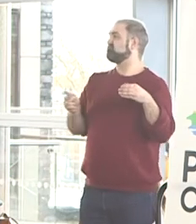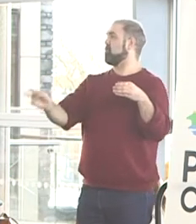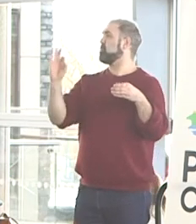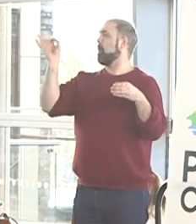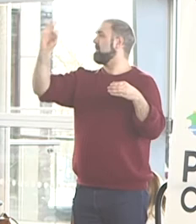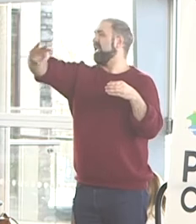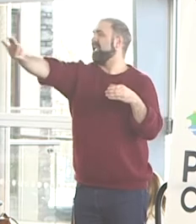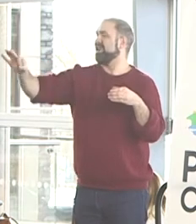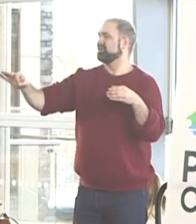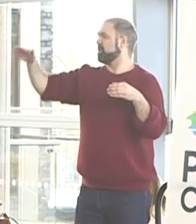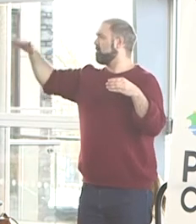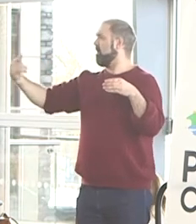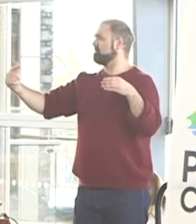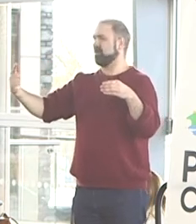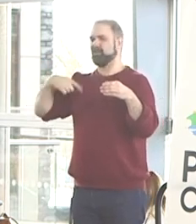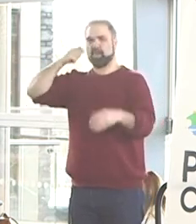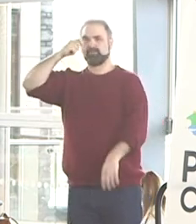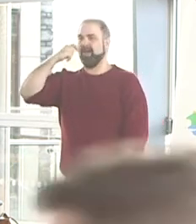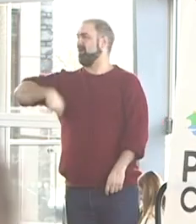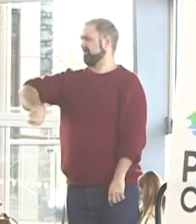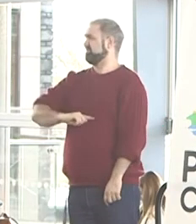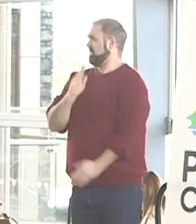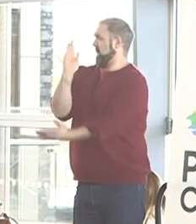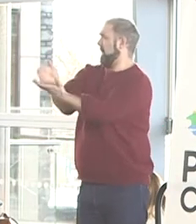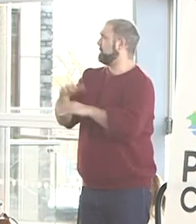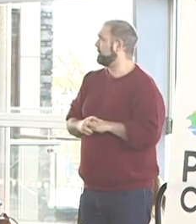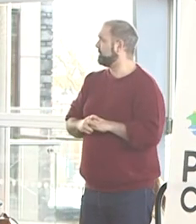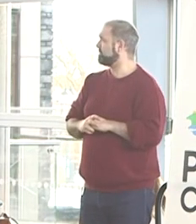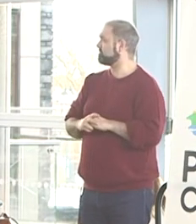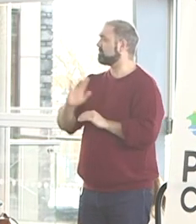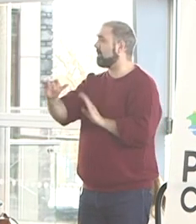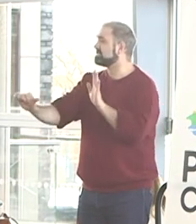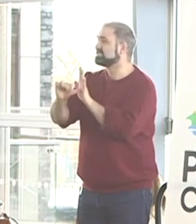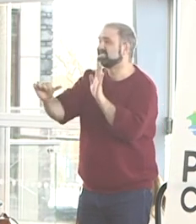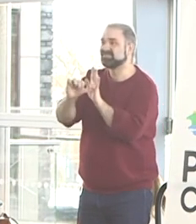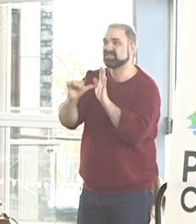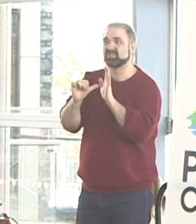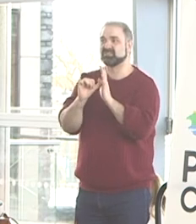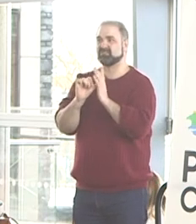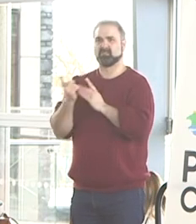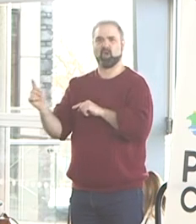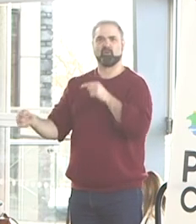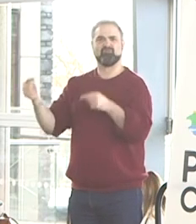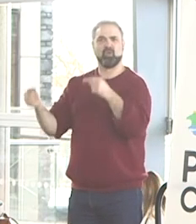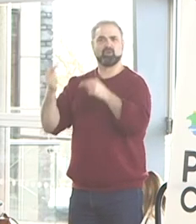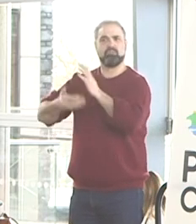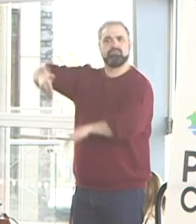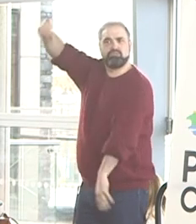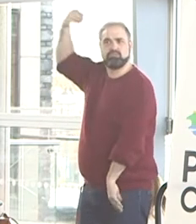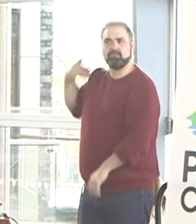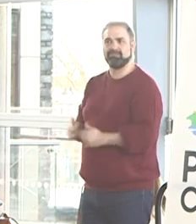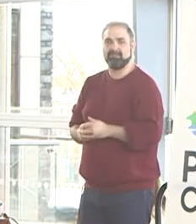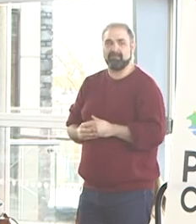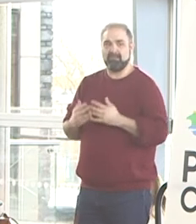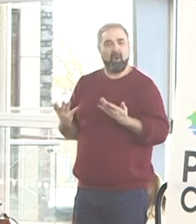it was really obvious that these people were spying on us. It's difficult to think now that it was that controversial. You know,